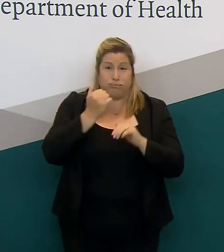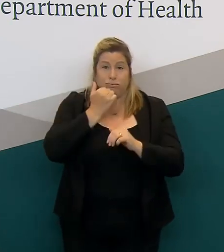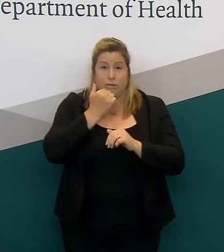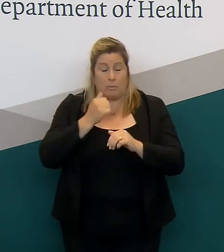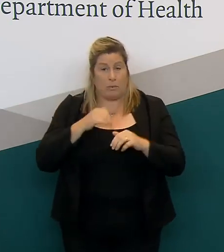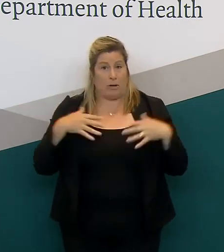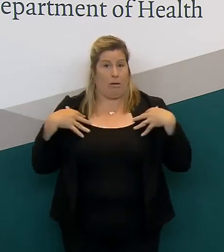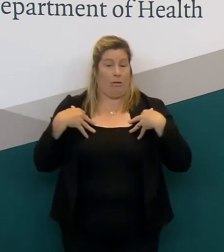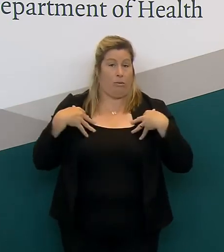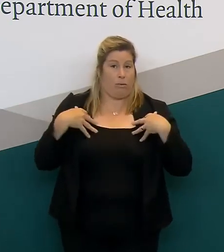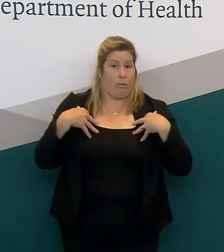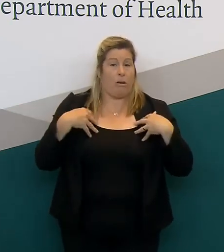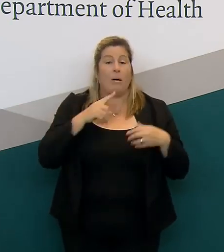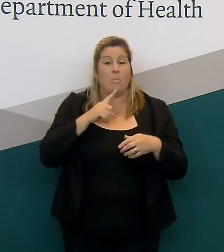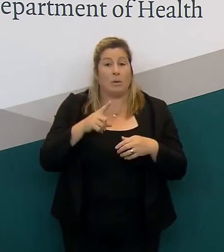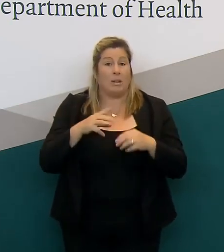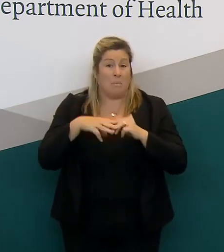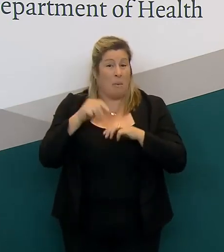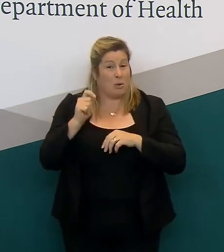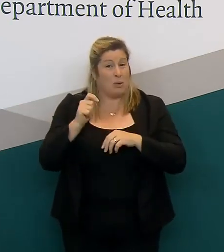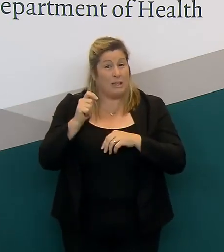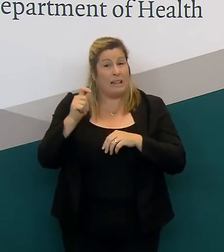it's the unseen, I think,